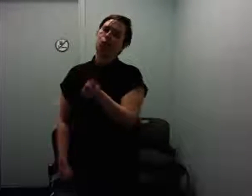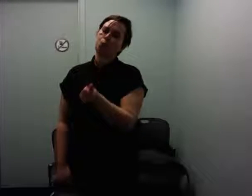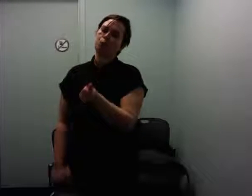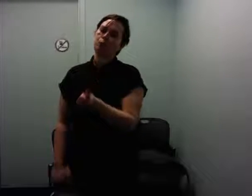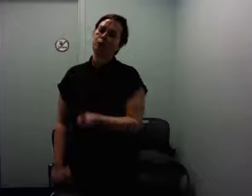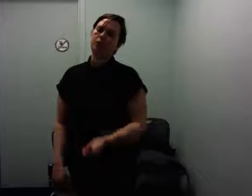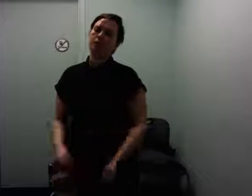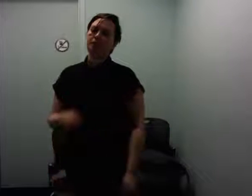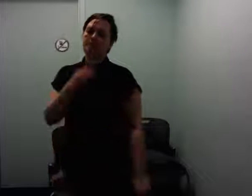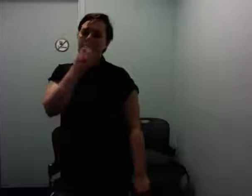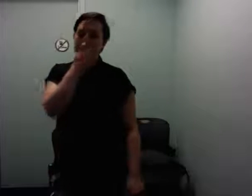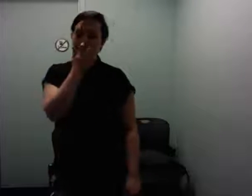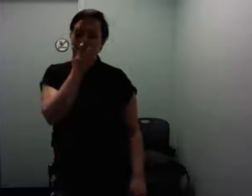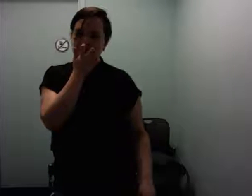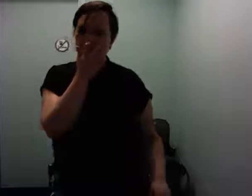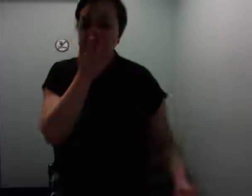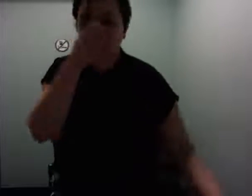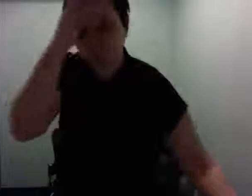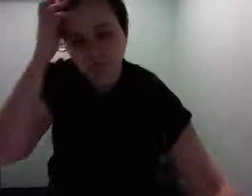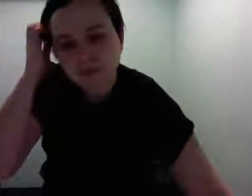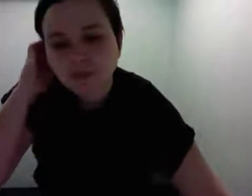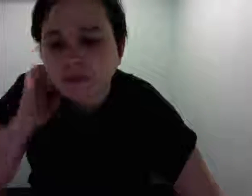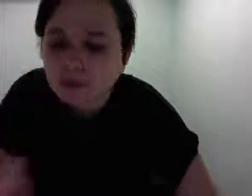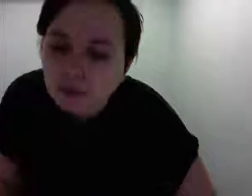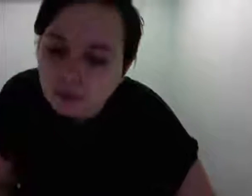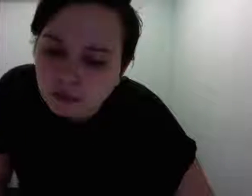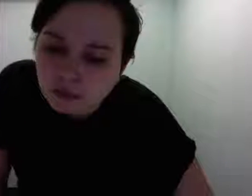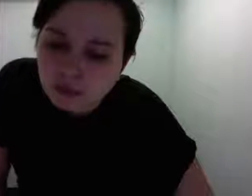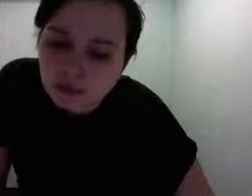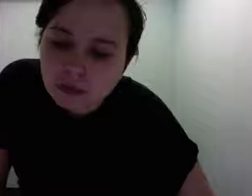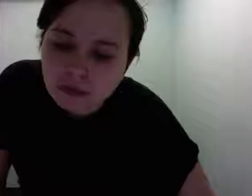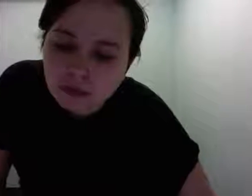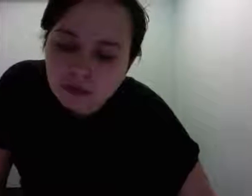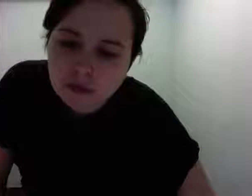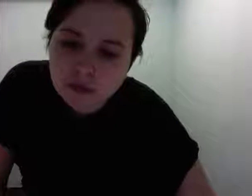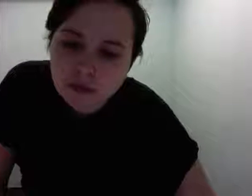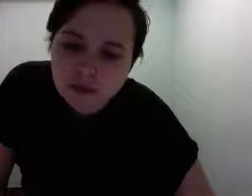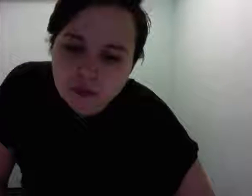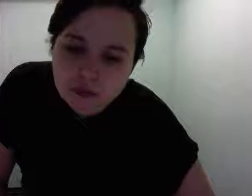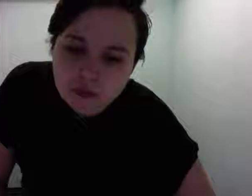rights. Sadly, many of the things that she wanted to change